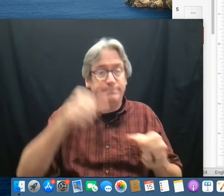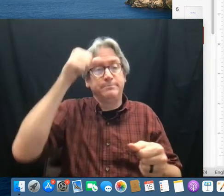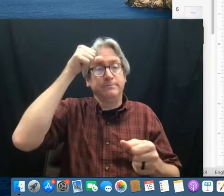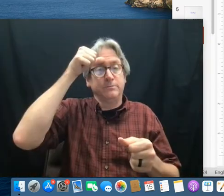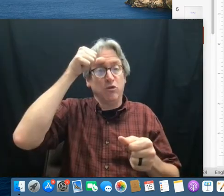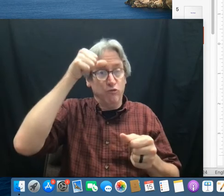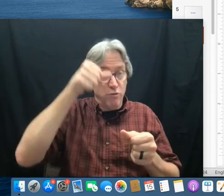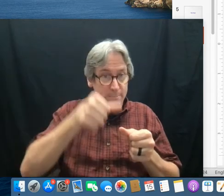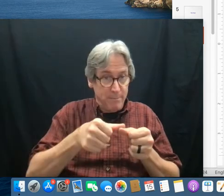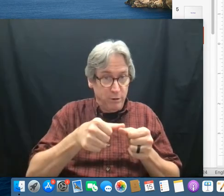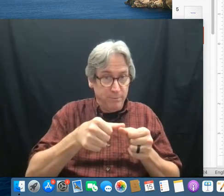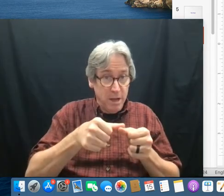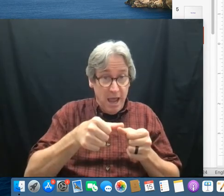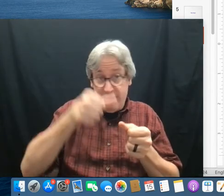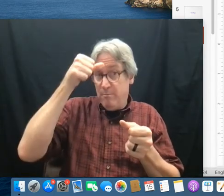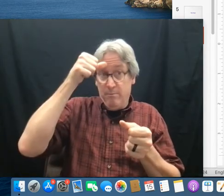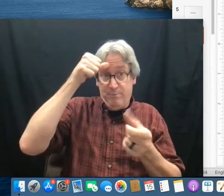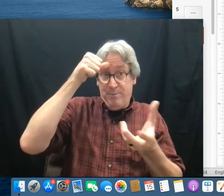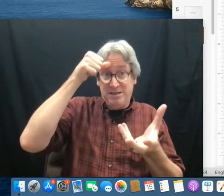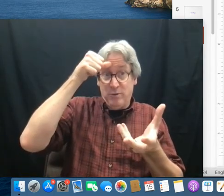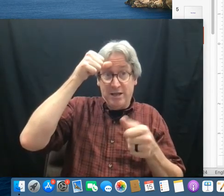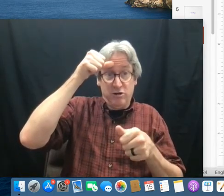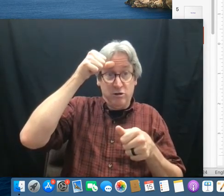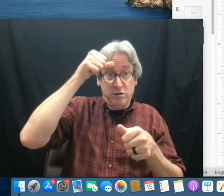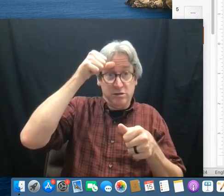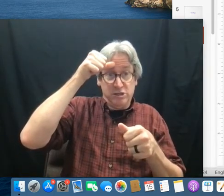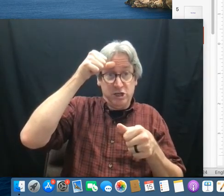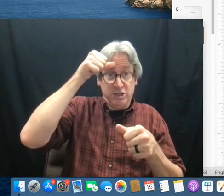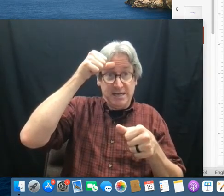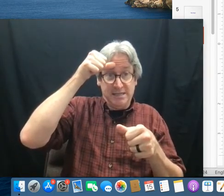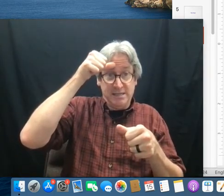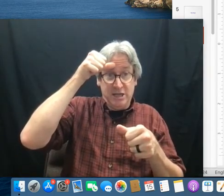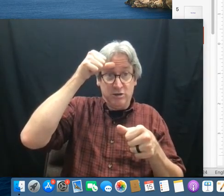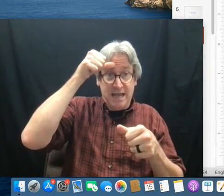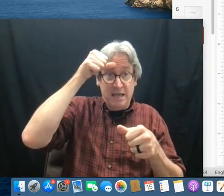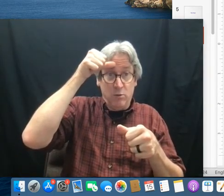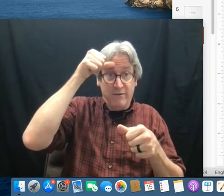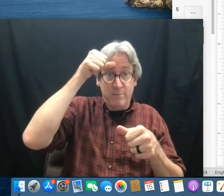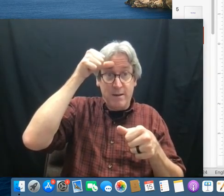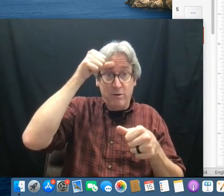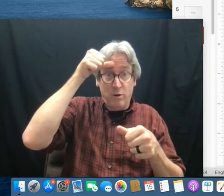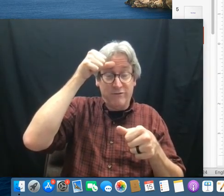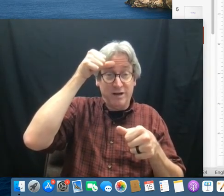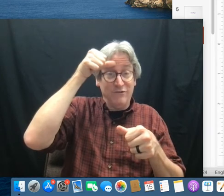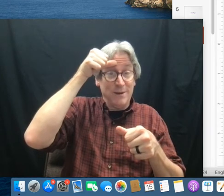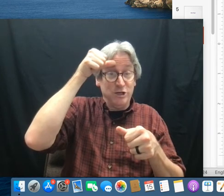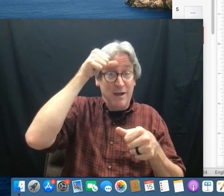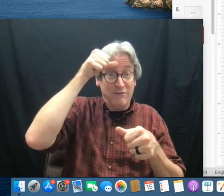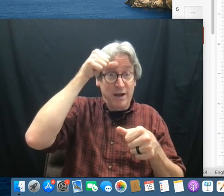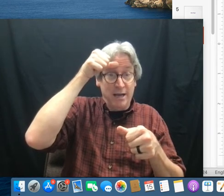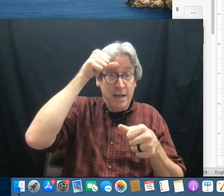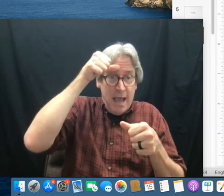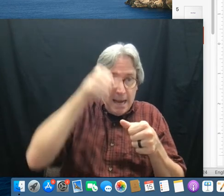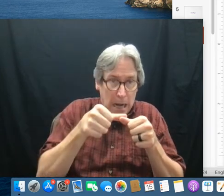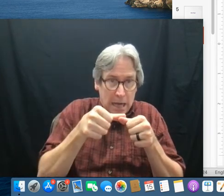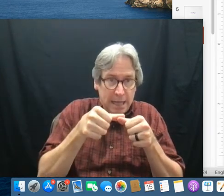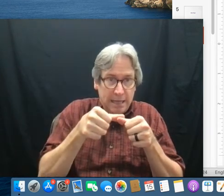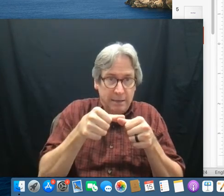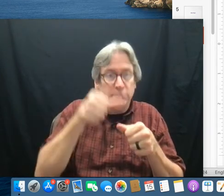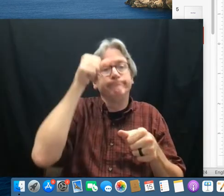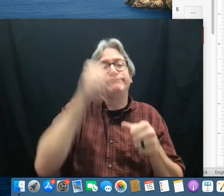1.1. Remember, and best way I can suggest is that you're taking whatever information you have in your head